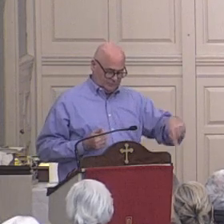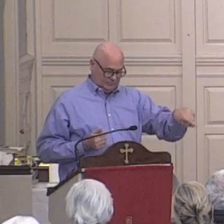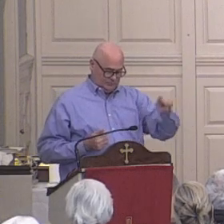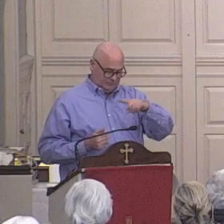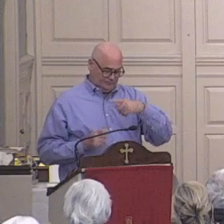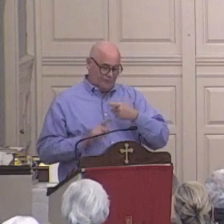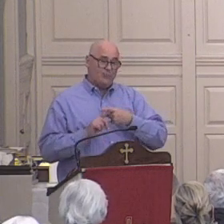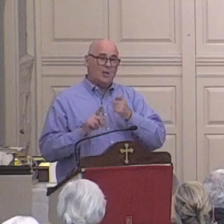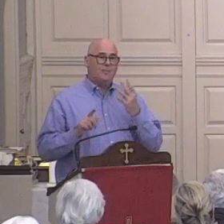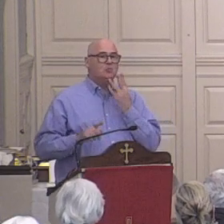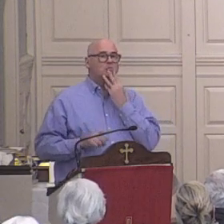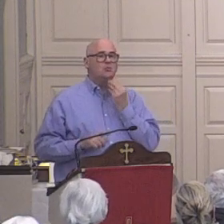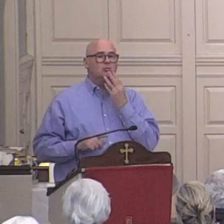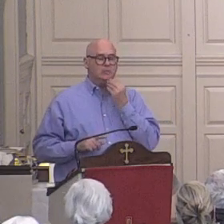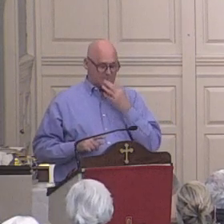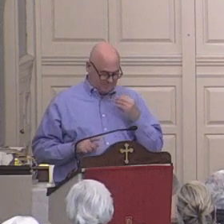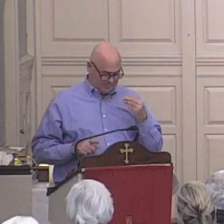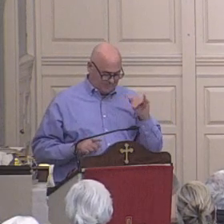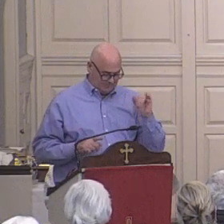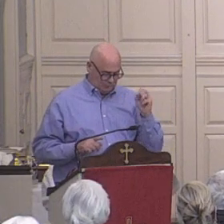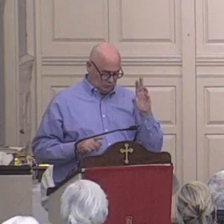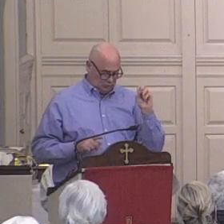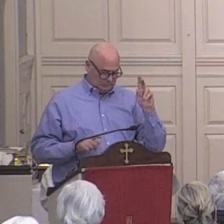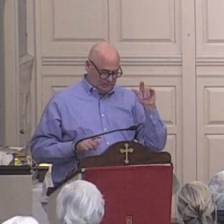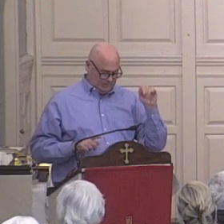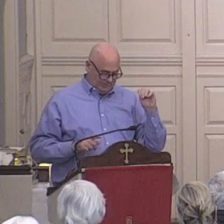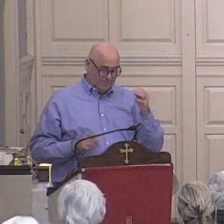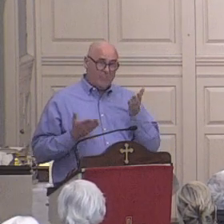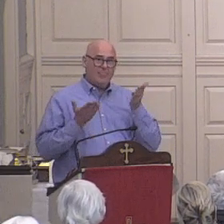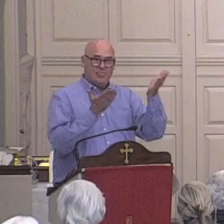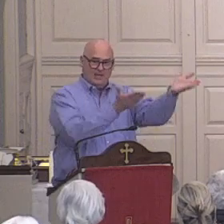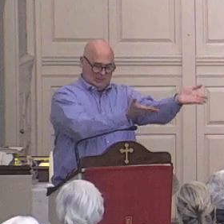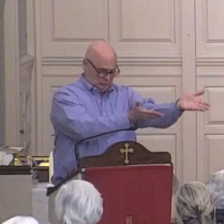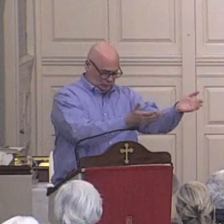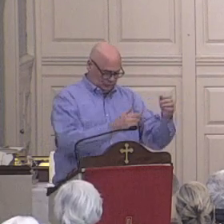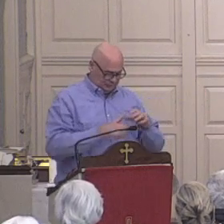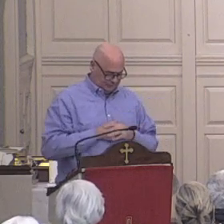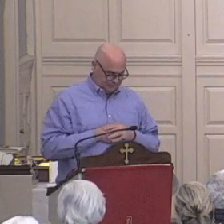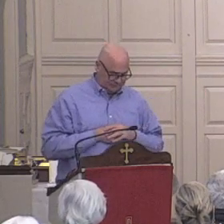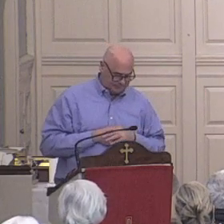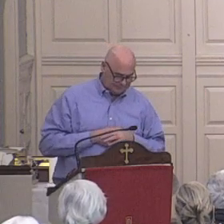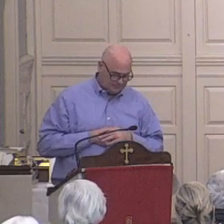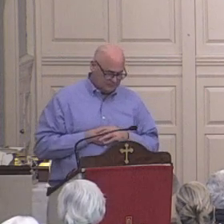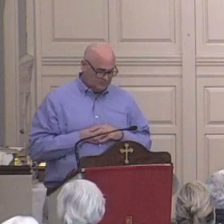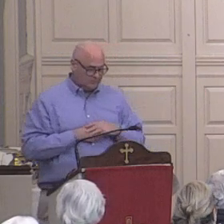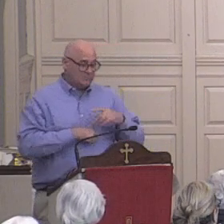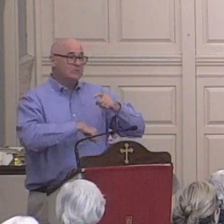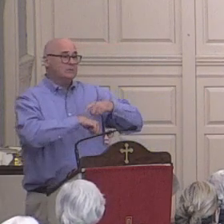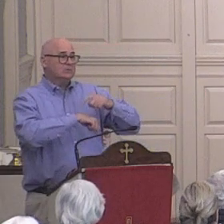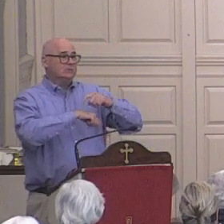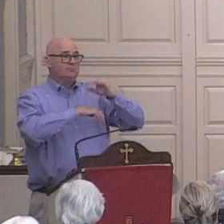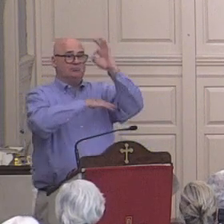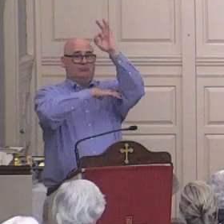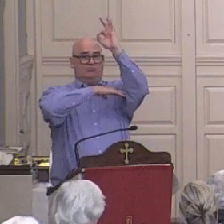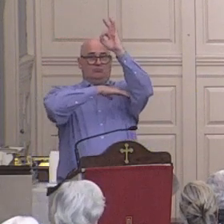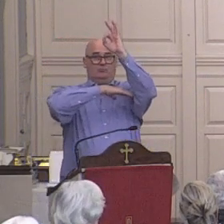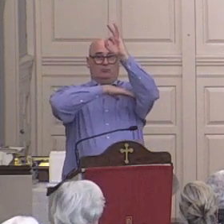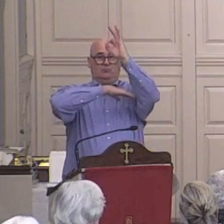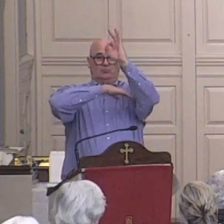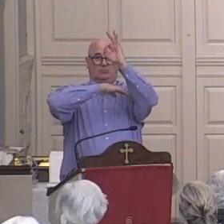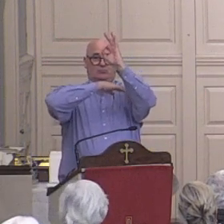There were also many other women who had come up with him to Jerusalem.